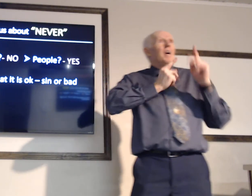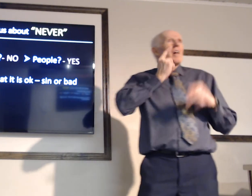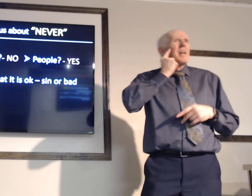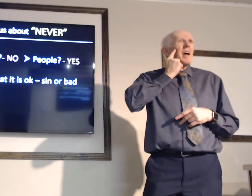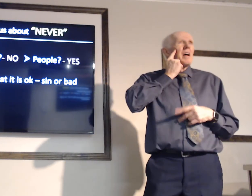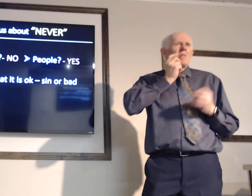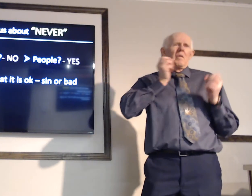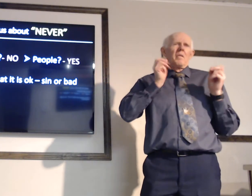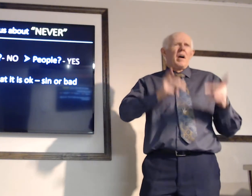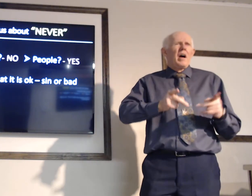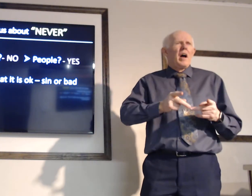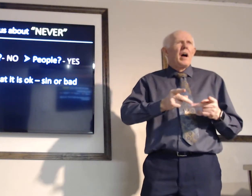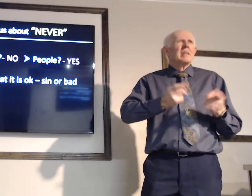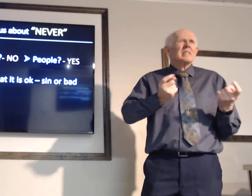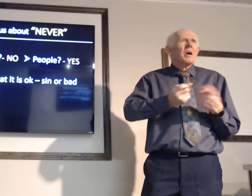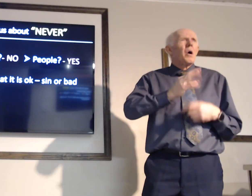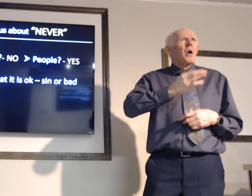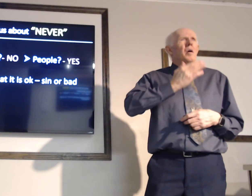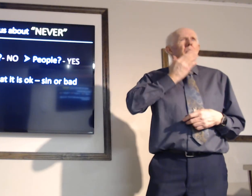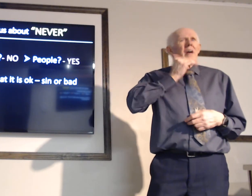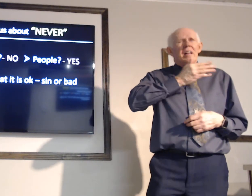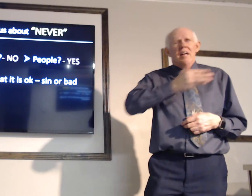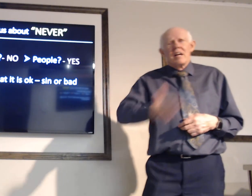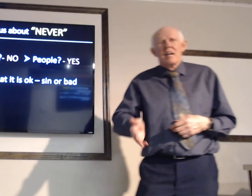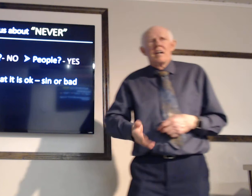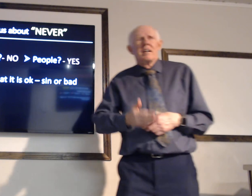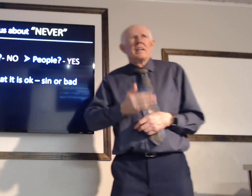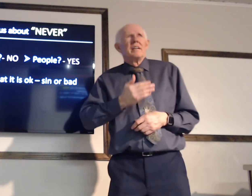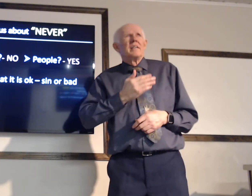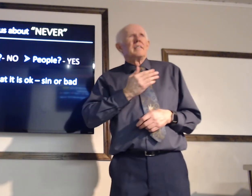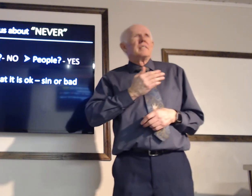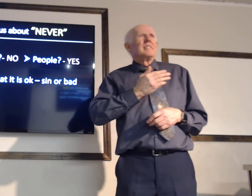Some people think that it's okay, sin or bad things,